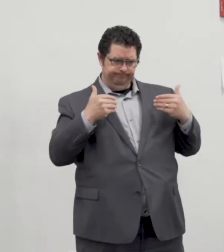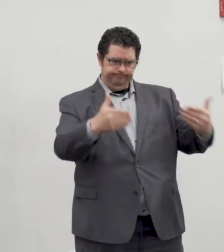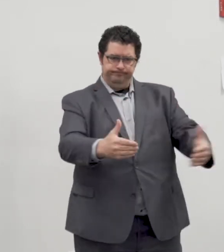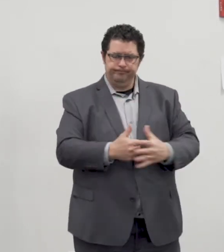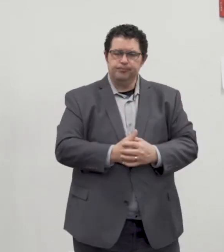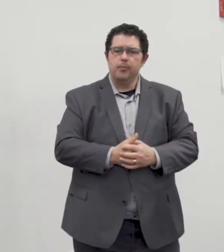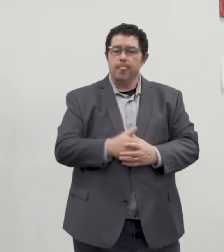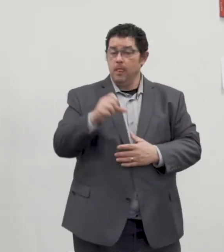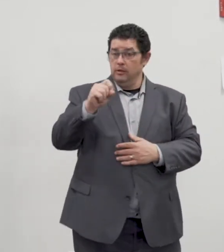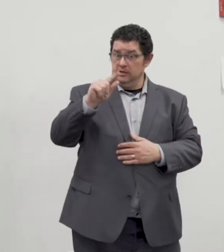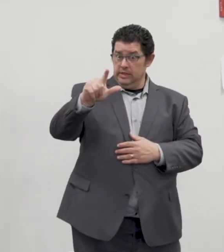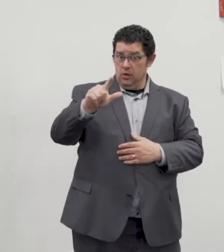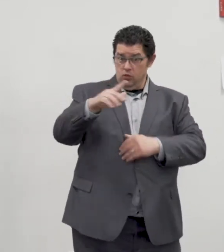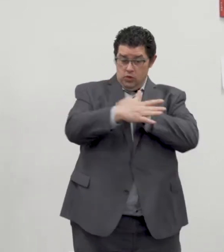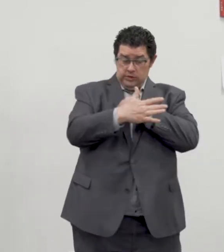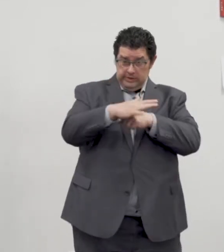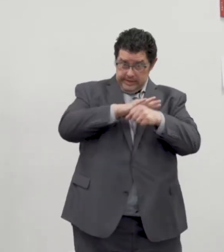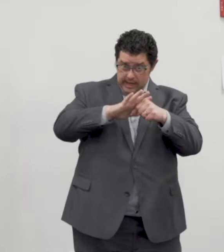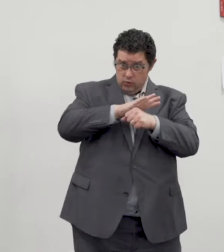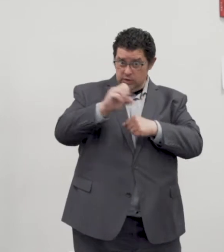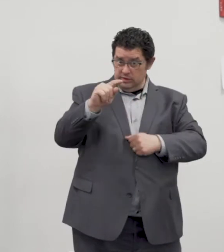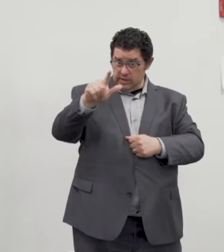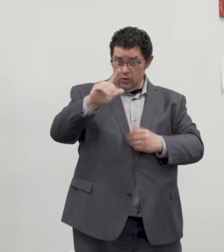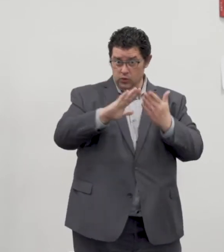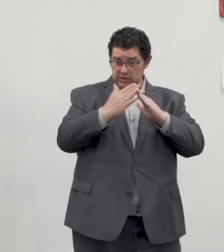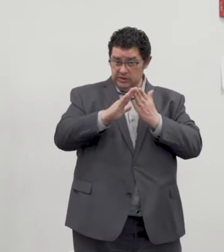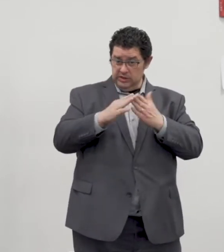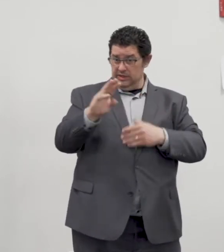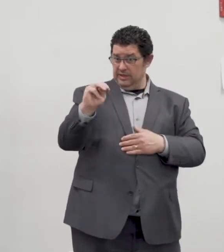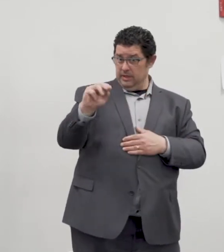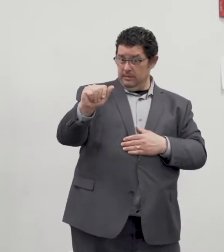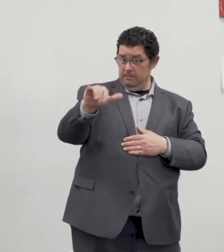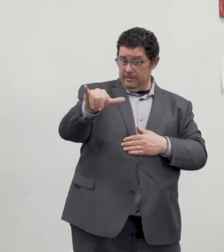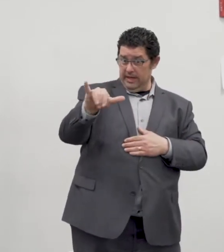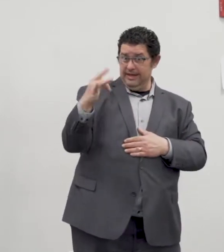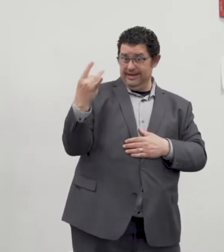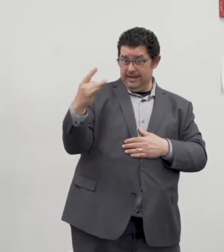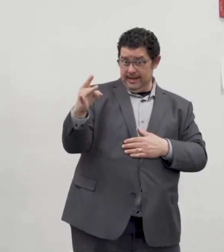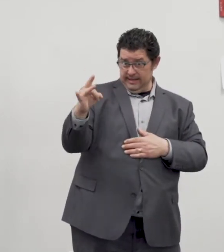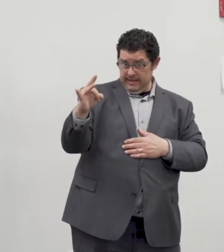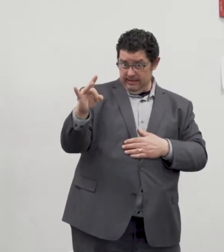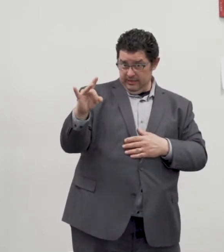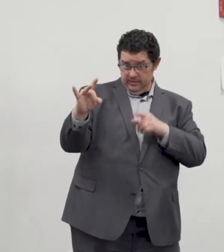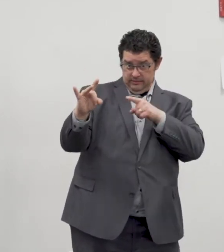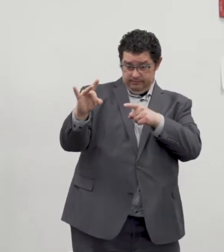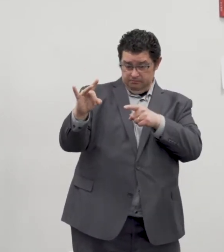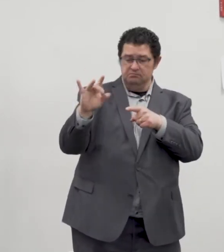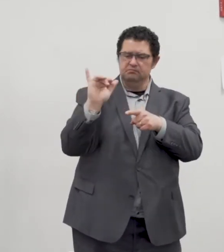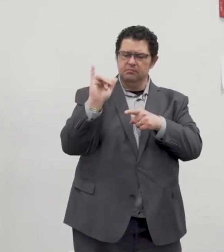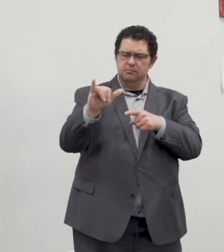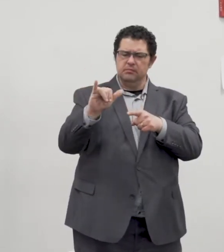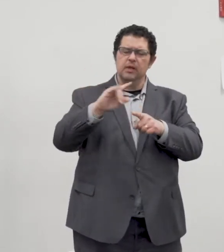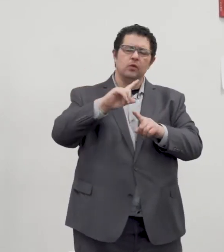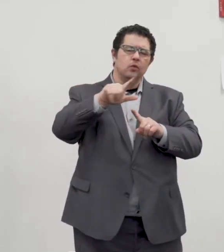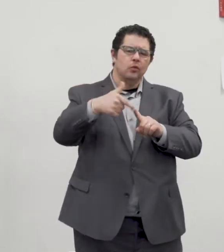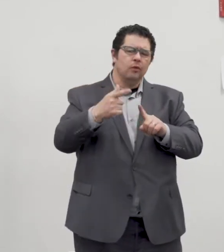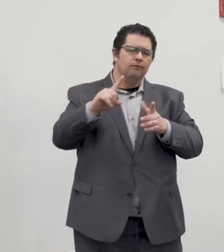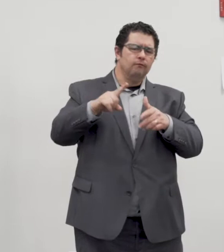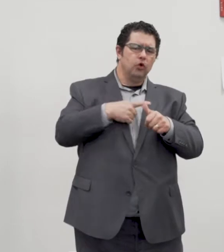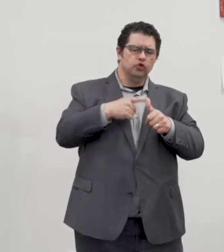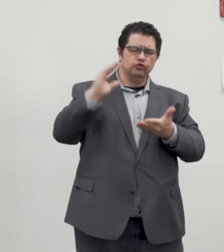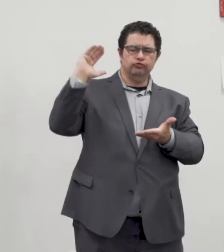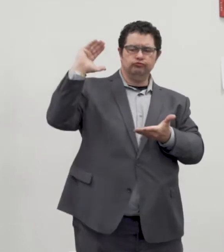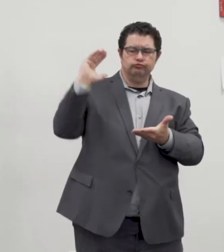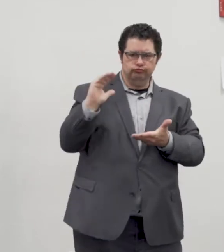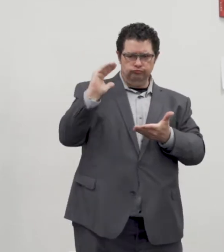St. Louis County and St. Louis City have targeted May 18th as the first day to begin to ease our public health orders. Mayor Cruz